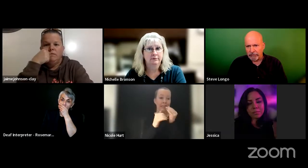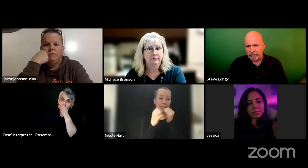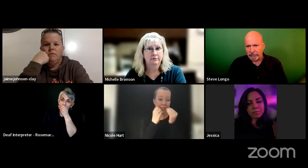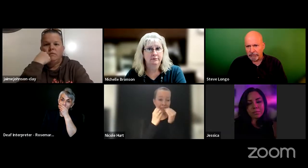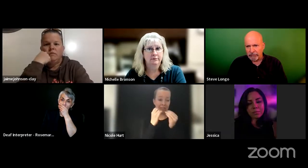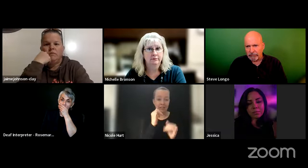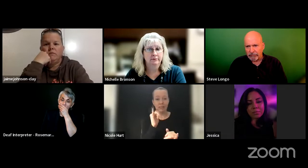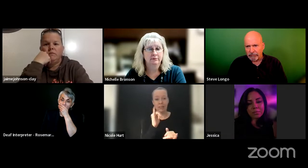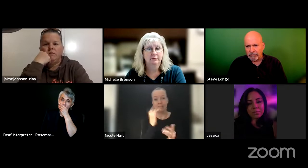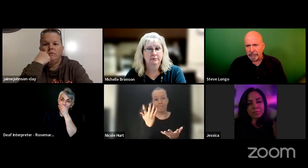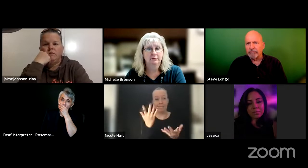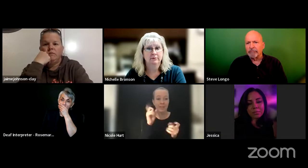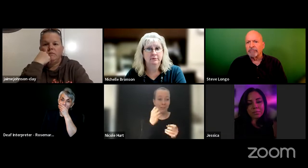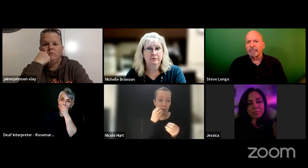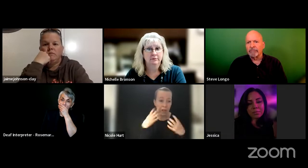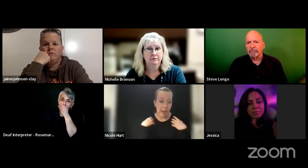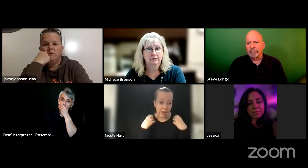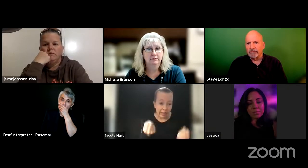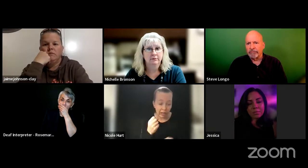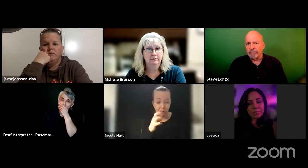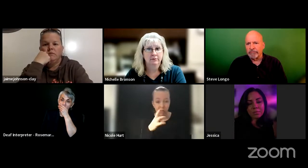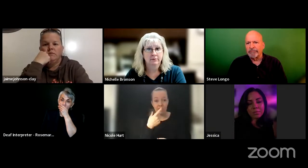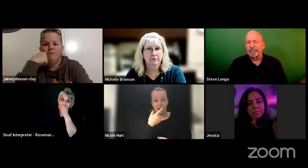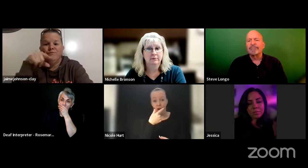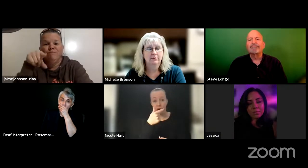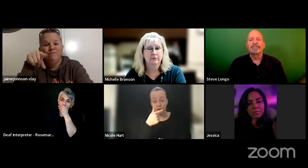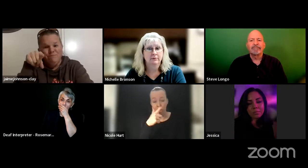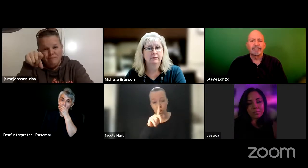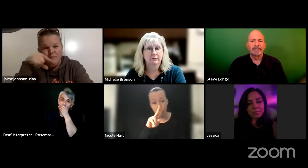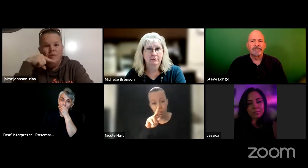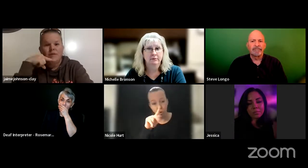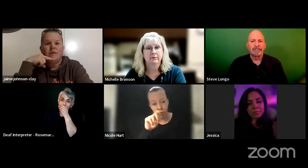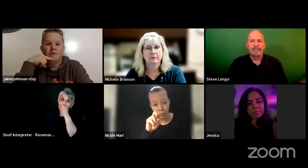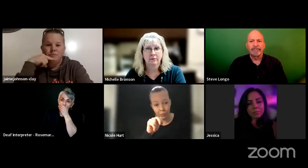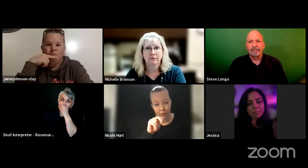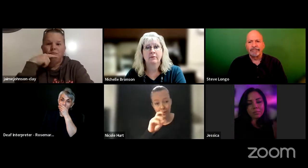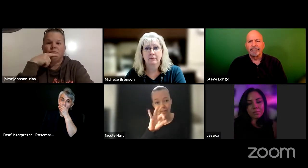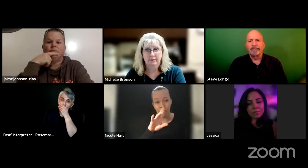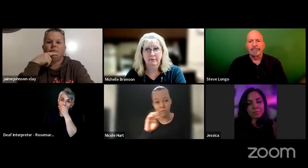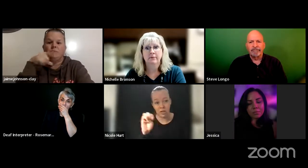what people can eat and restrictions that